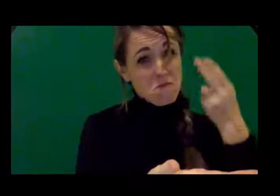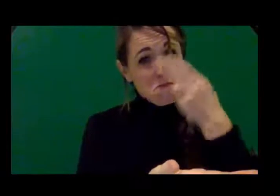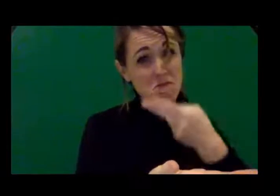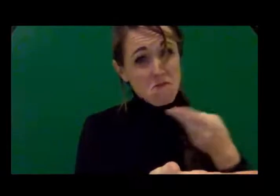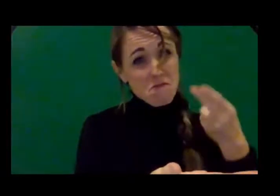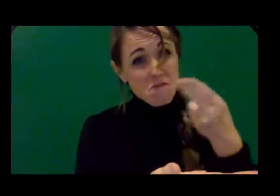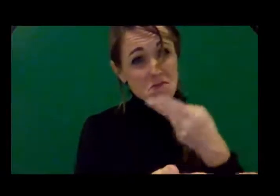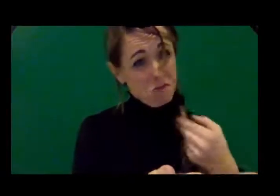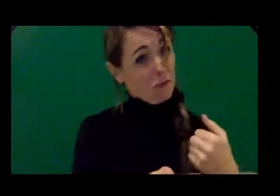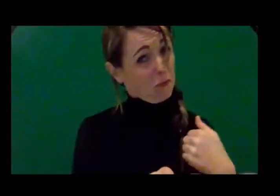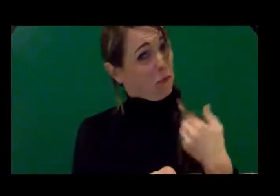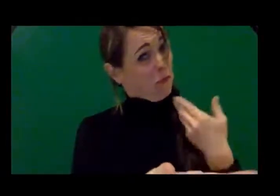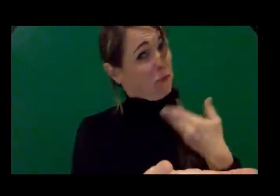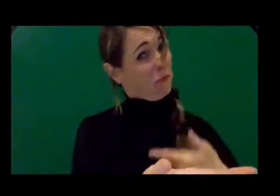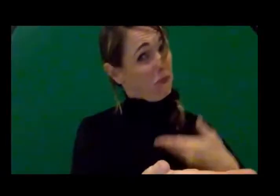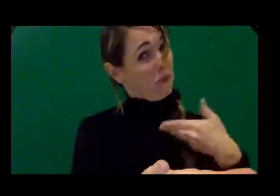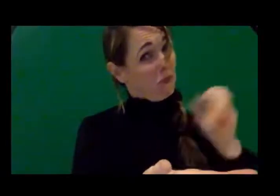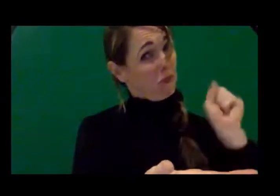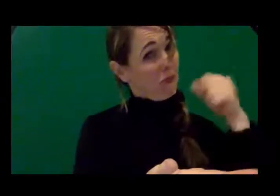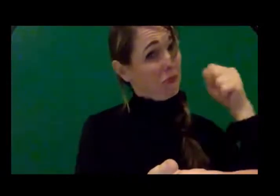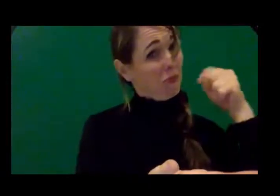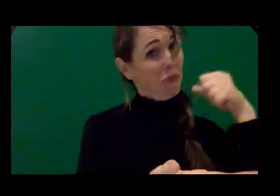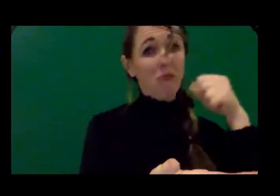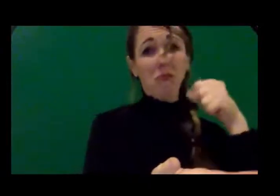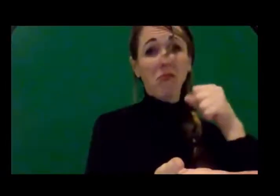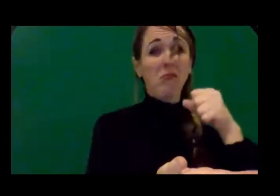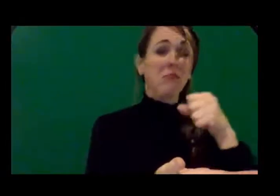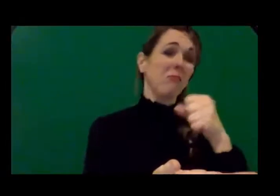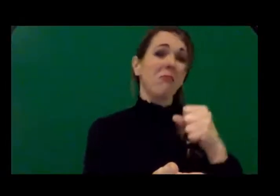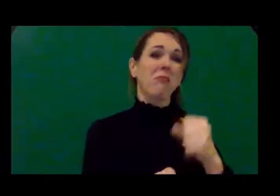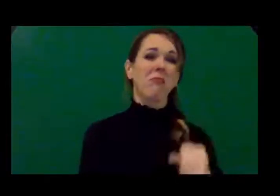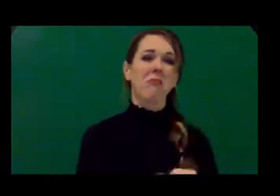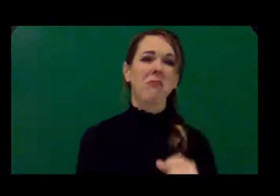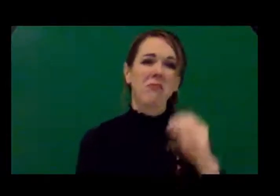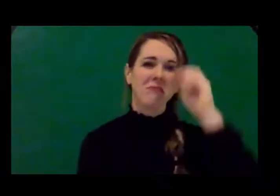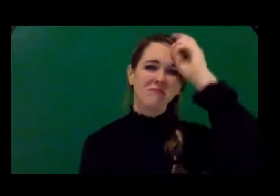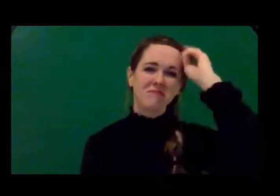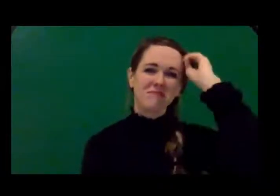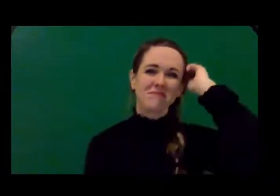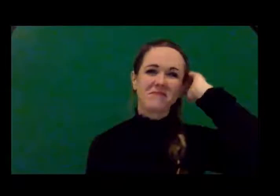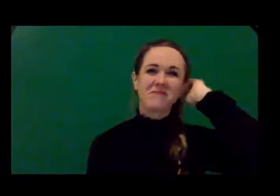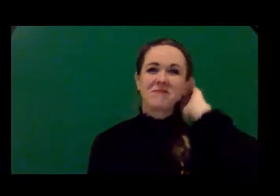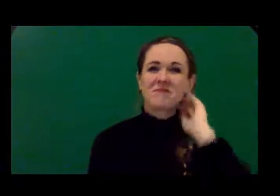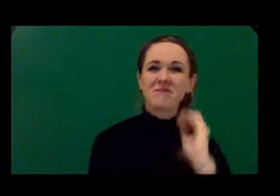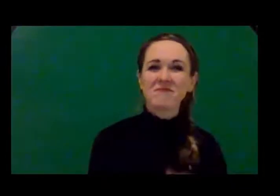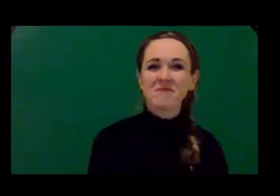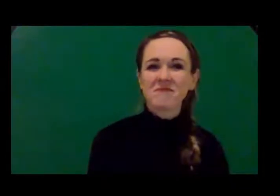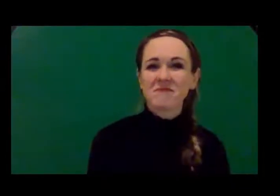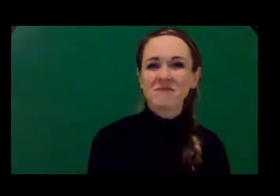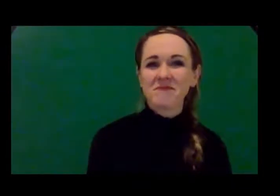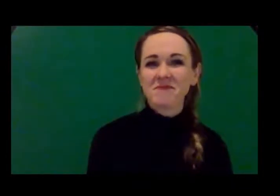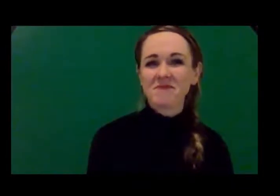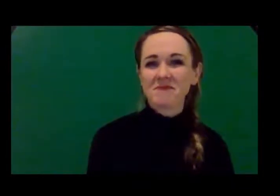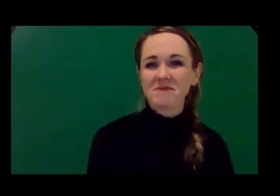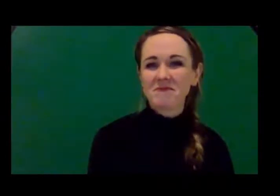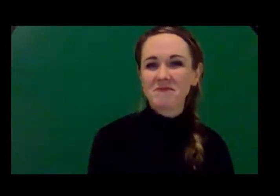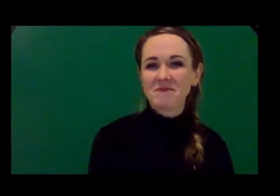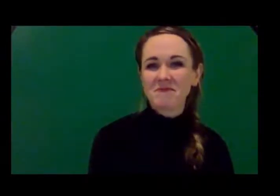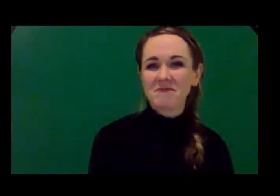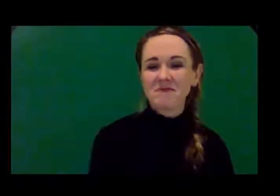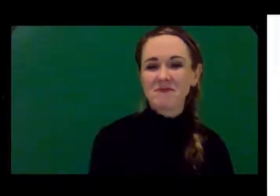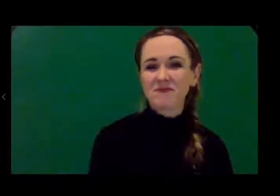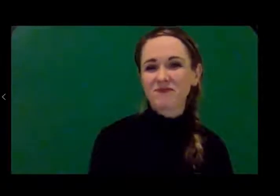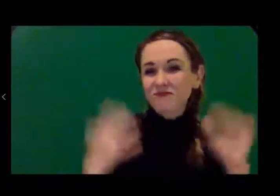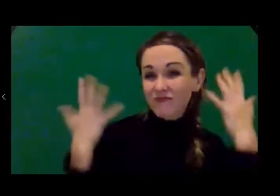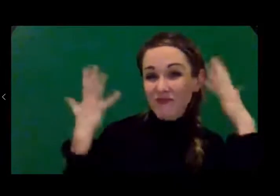I am. Yes, I am. Yay!